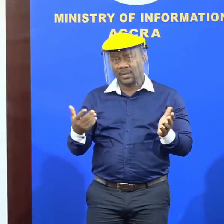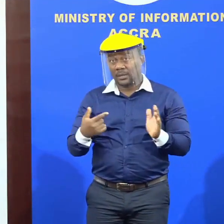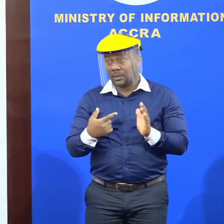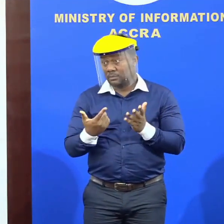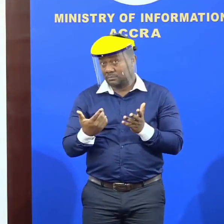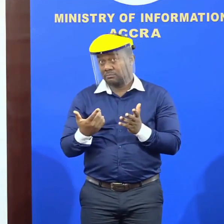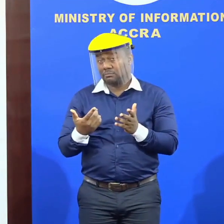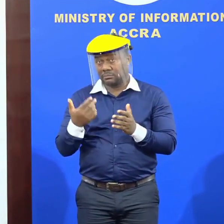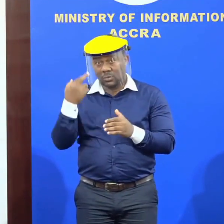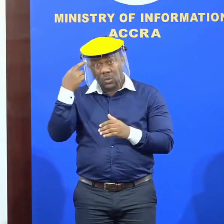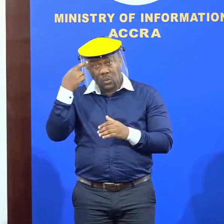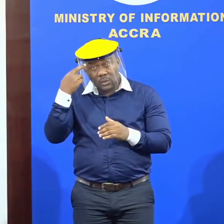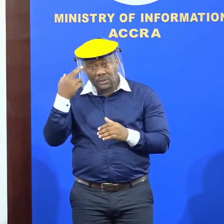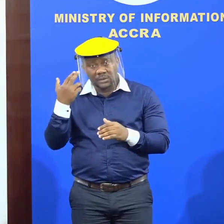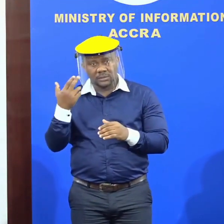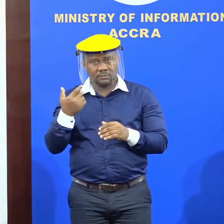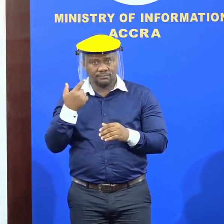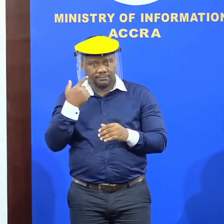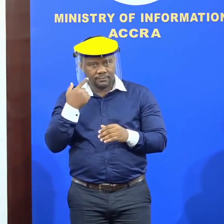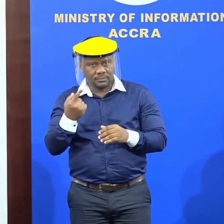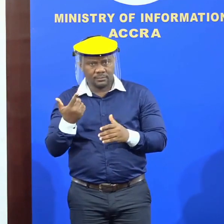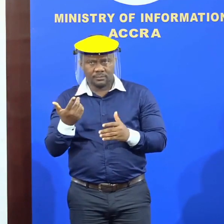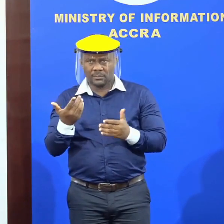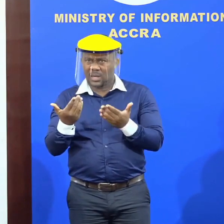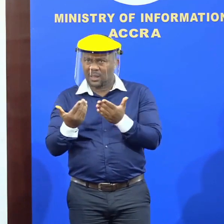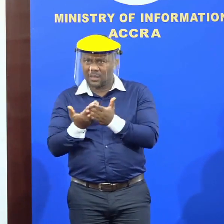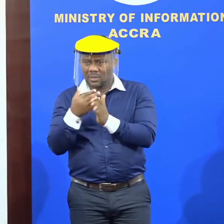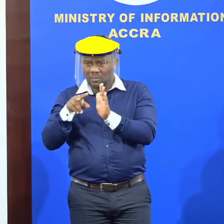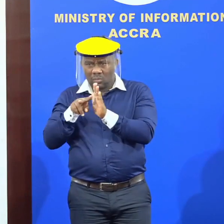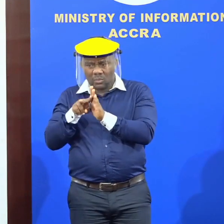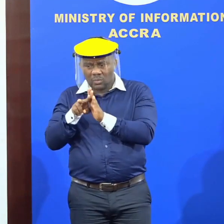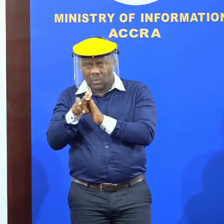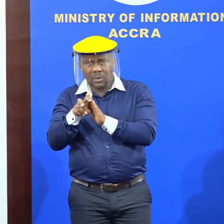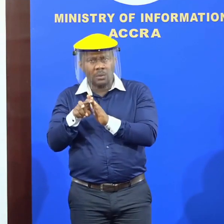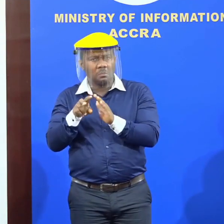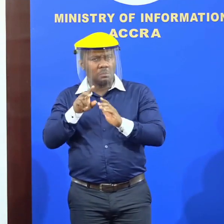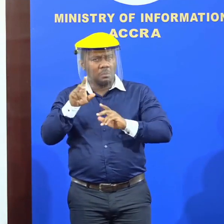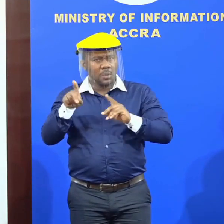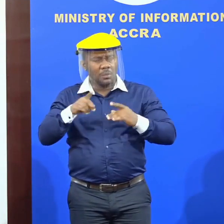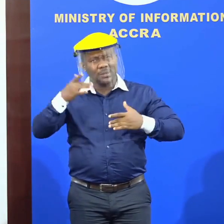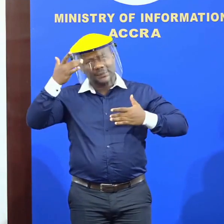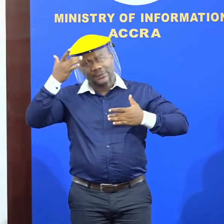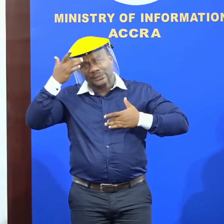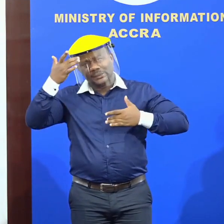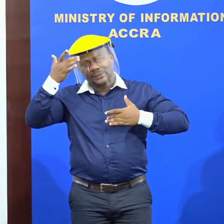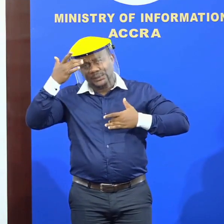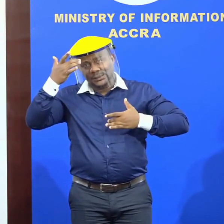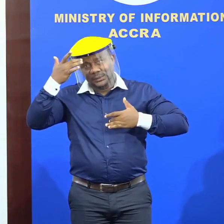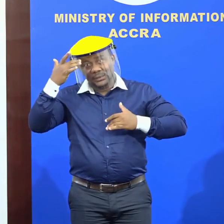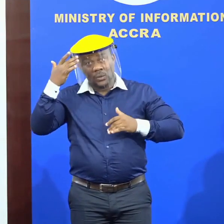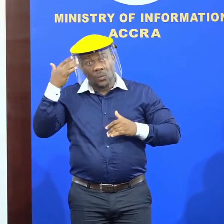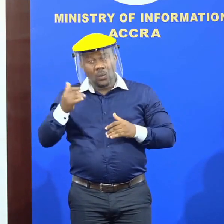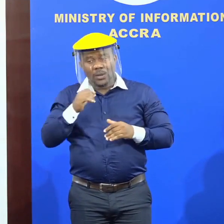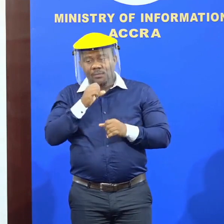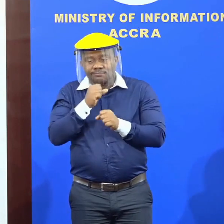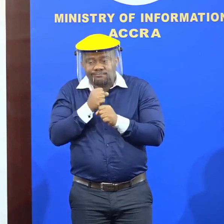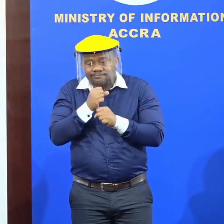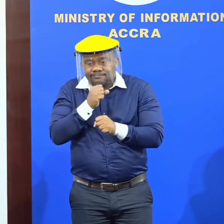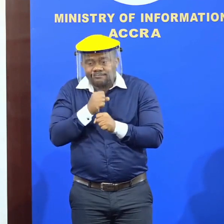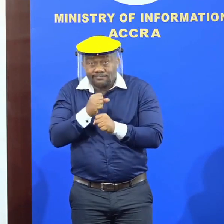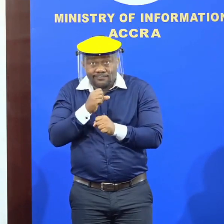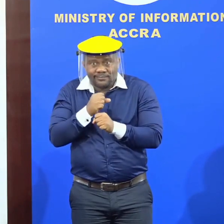explain why we also, in addition to the new variant, we have more people falling sick because of the age changes in the number